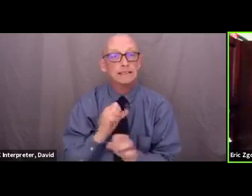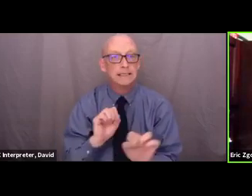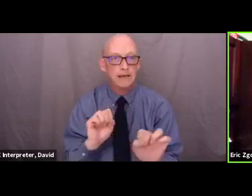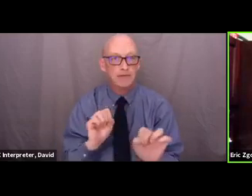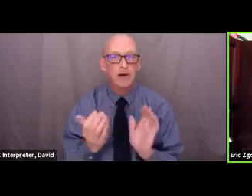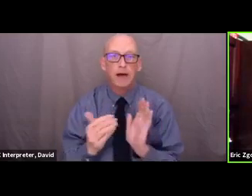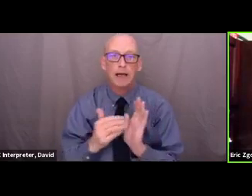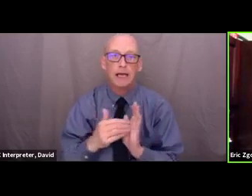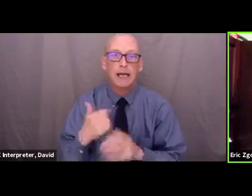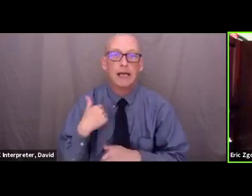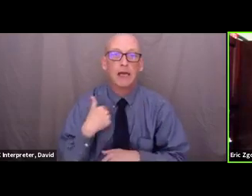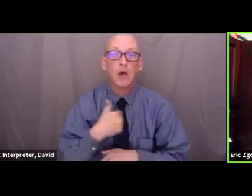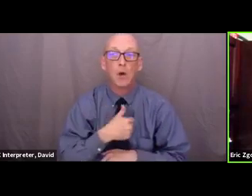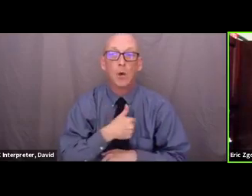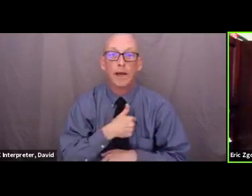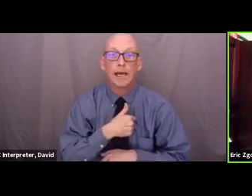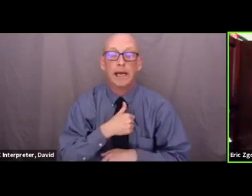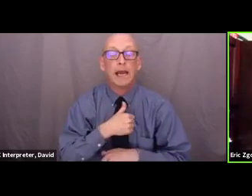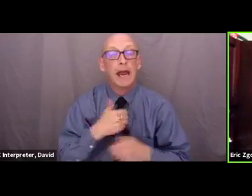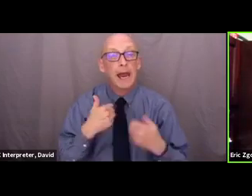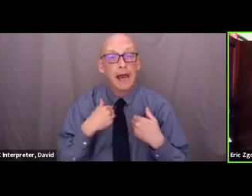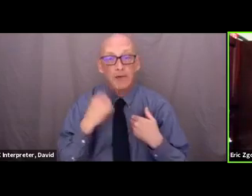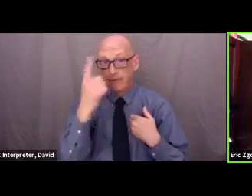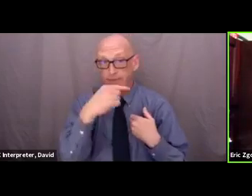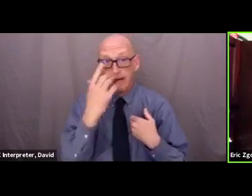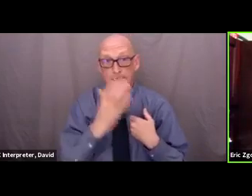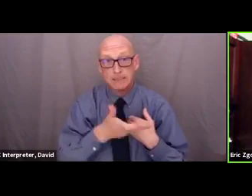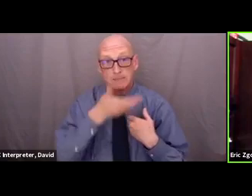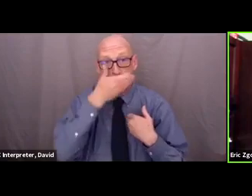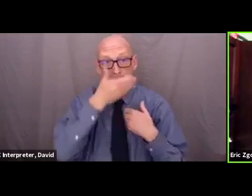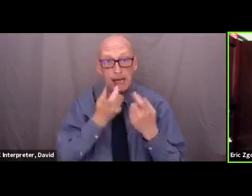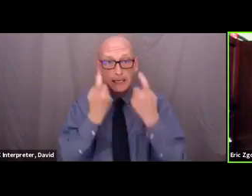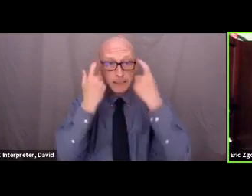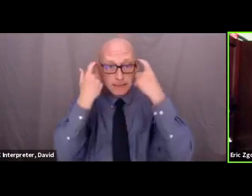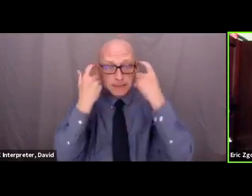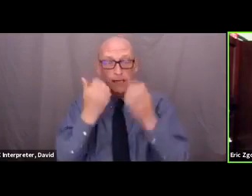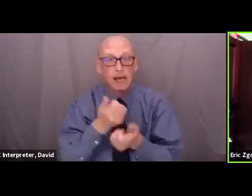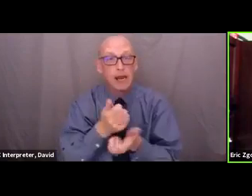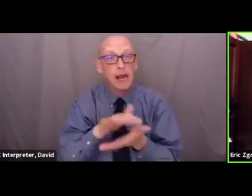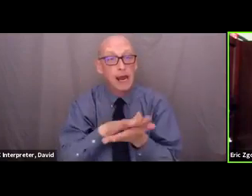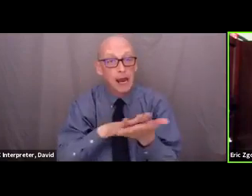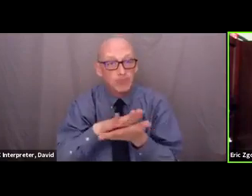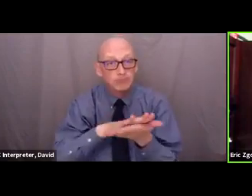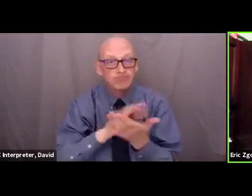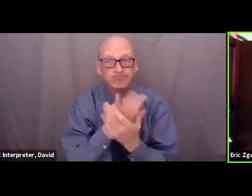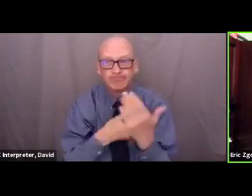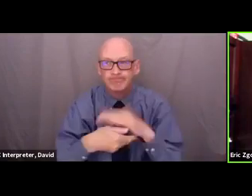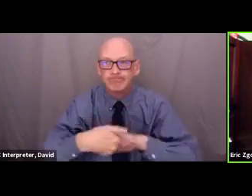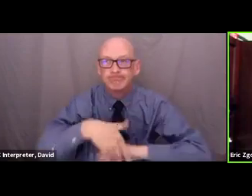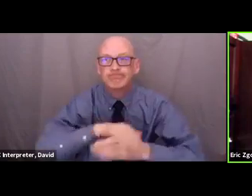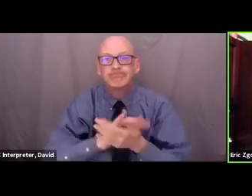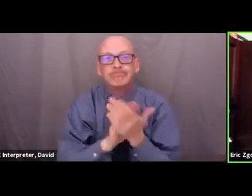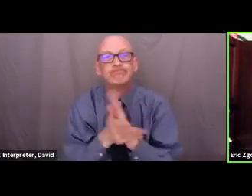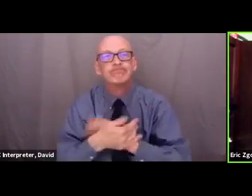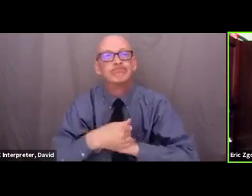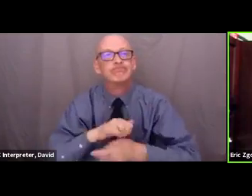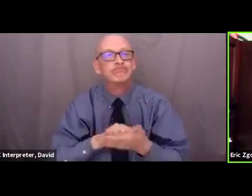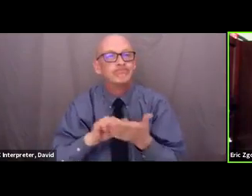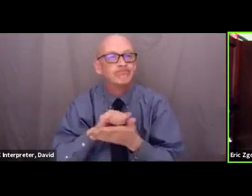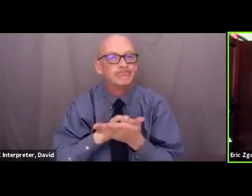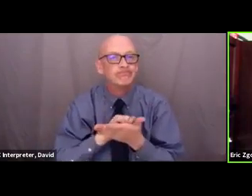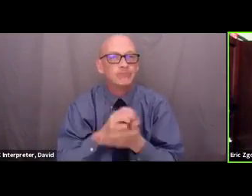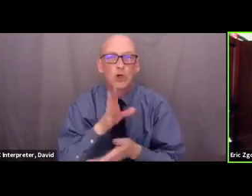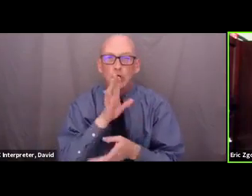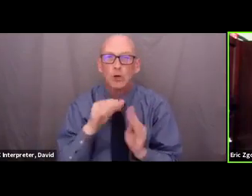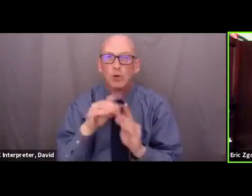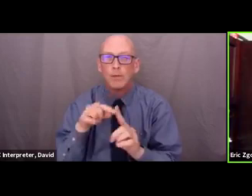wearing those face masks, again, washing our hands and things of that nature, but we'll talk about that more in a second. Again,